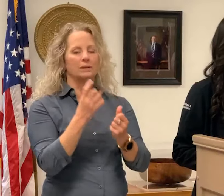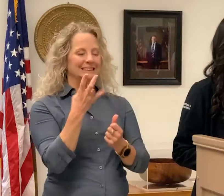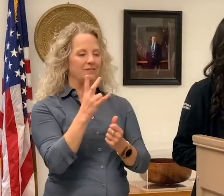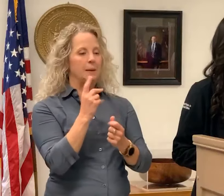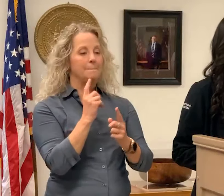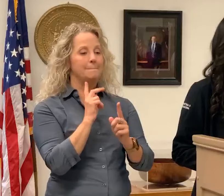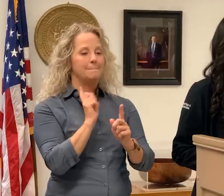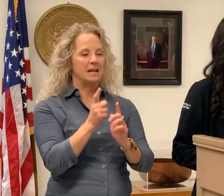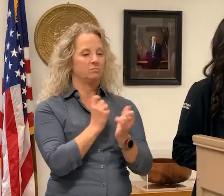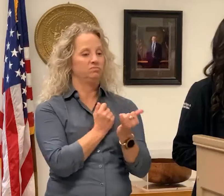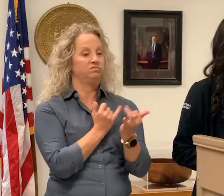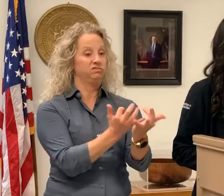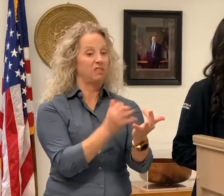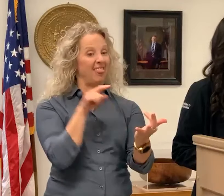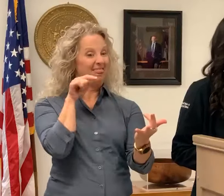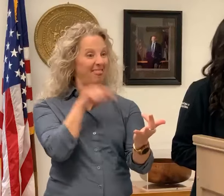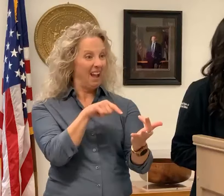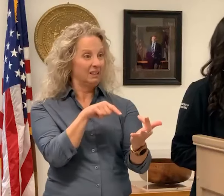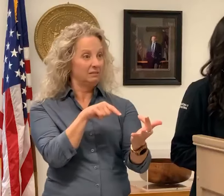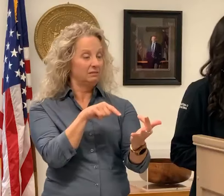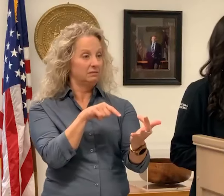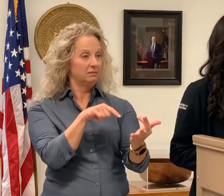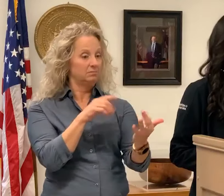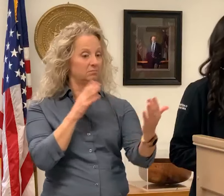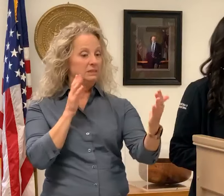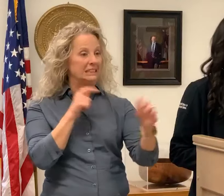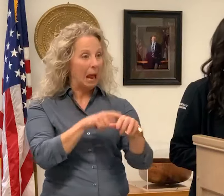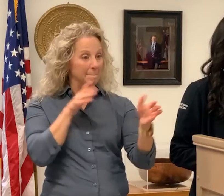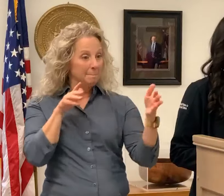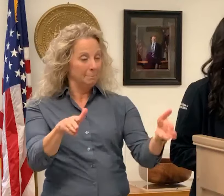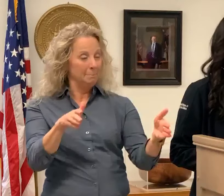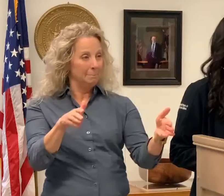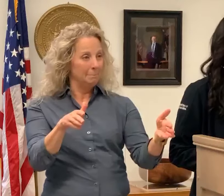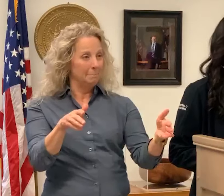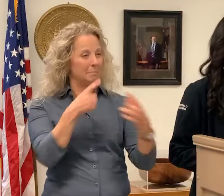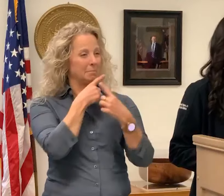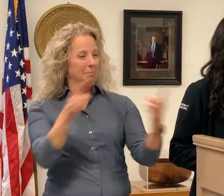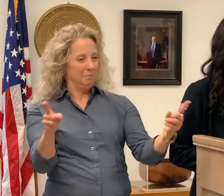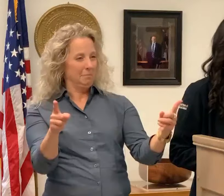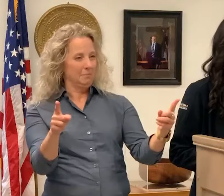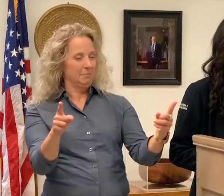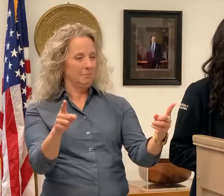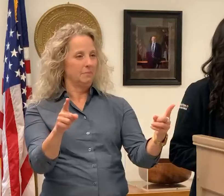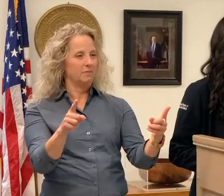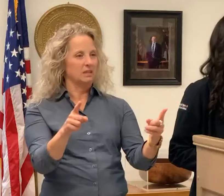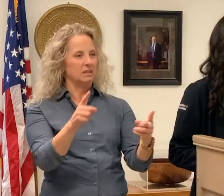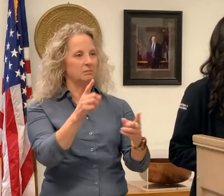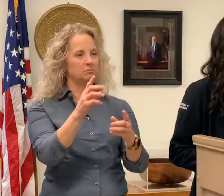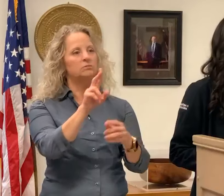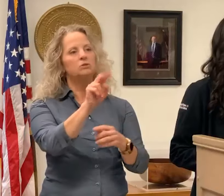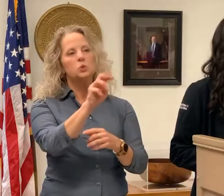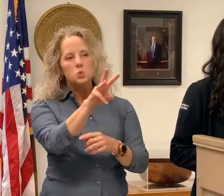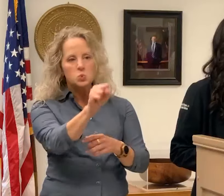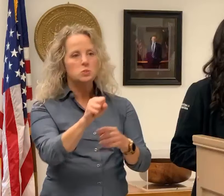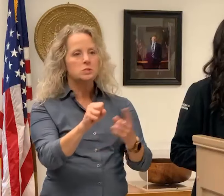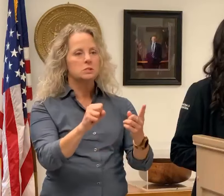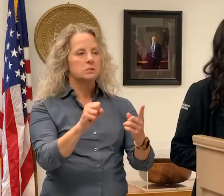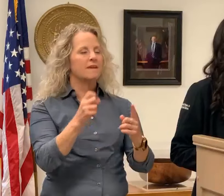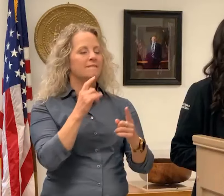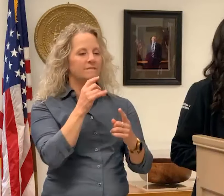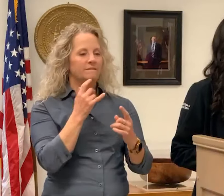is inquiring about the 17 minute time frame that has been stated in terms of how long it took for the fire